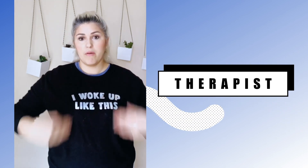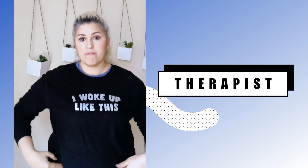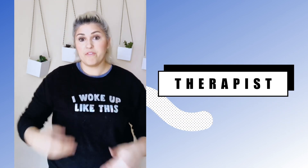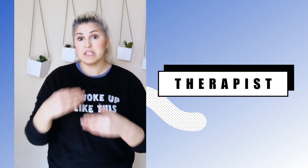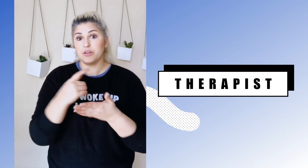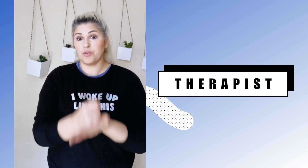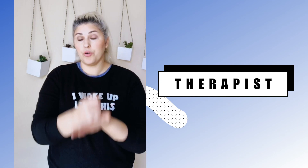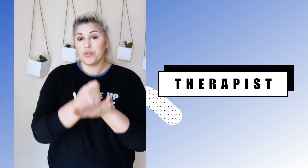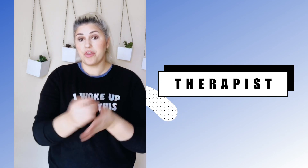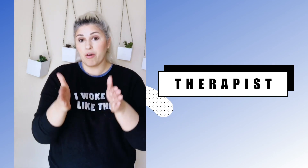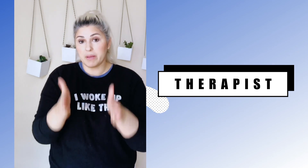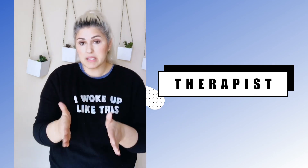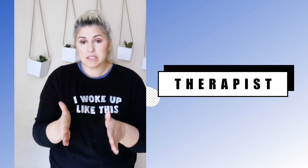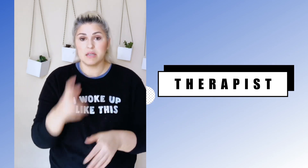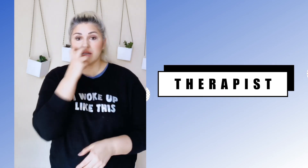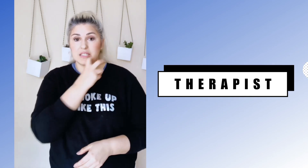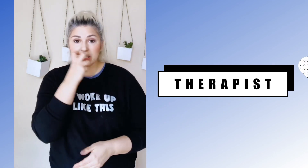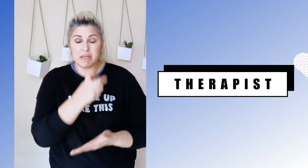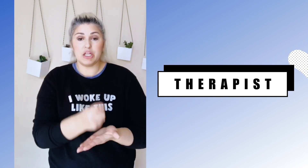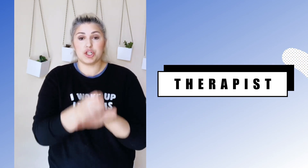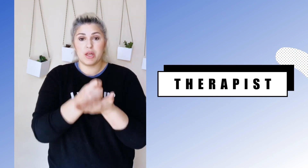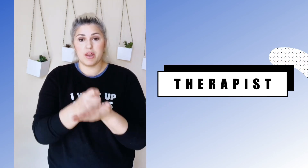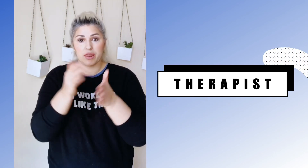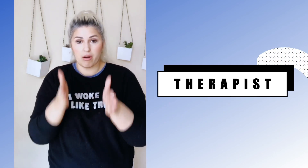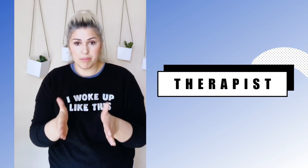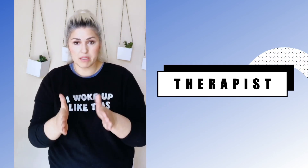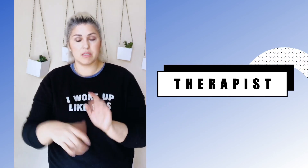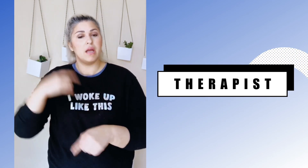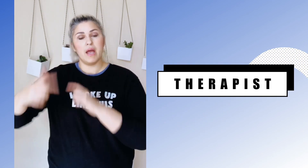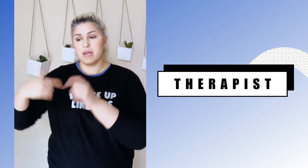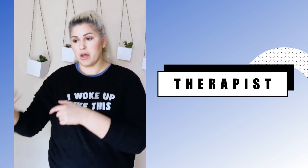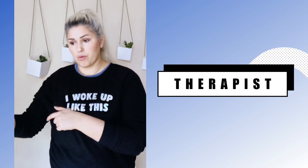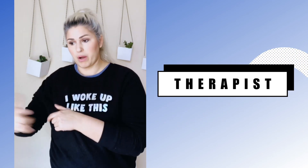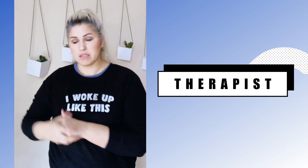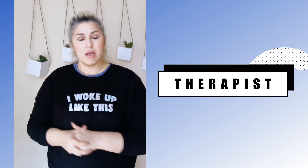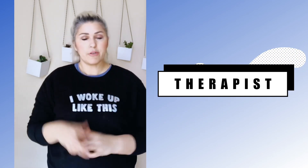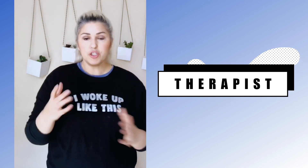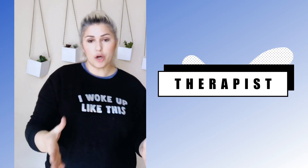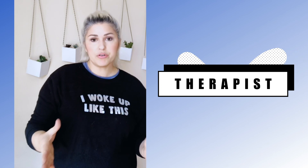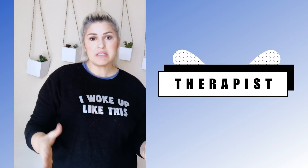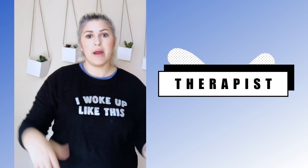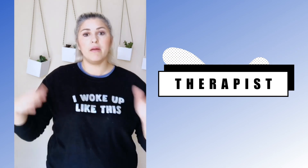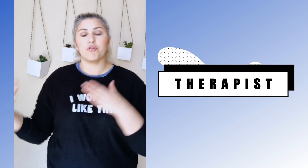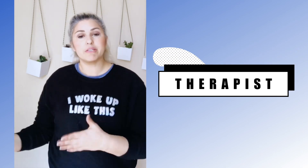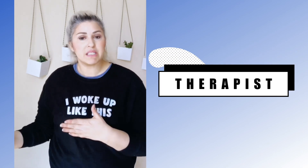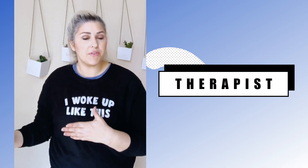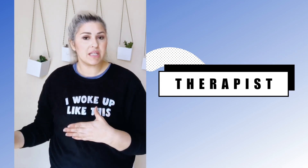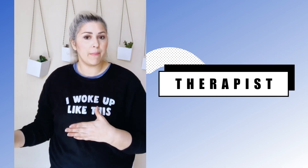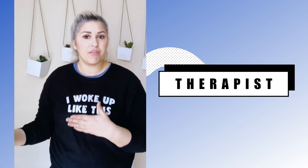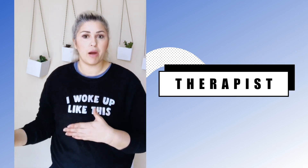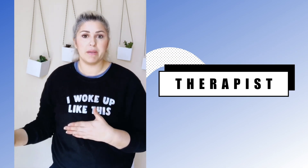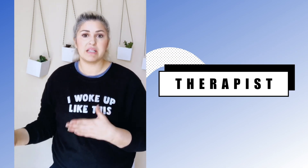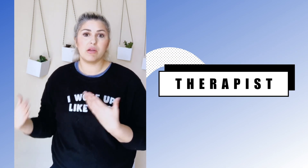So physical therapist, speech therapist, and otherwise. So if you don't know the sign for the